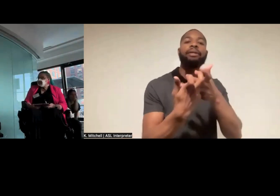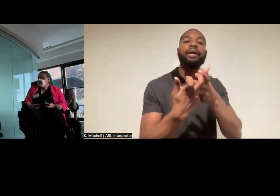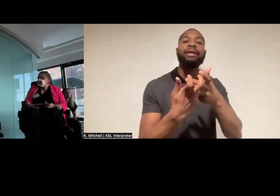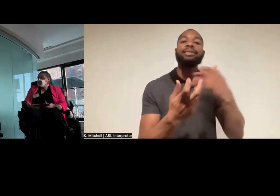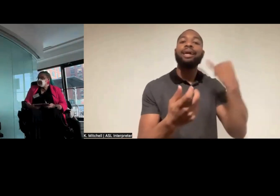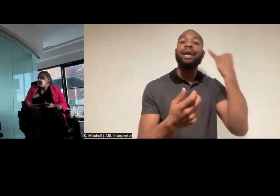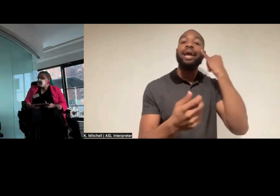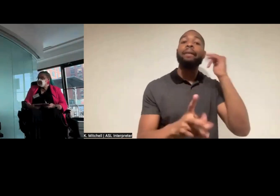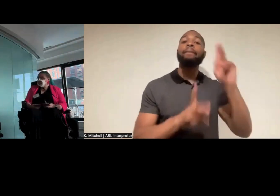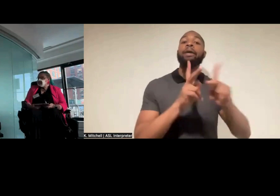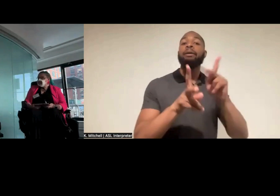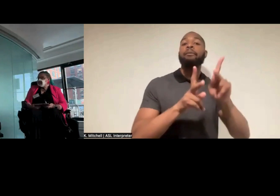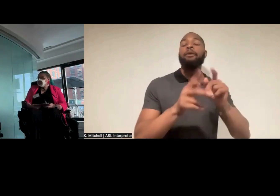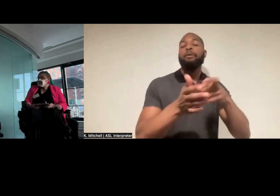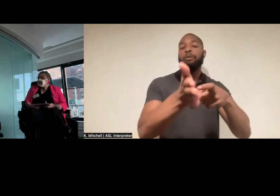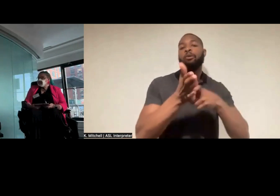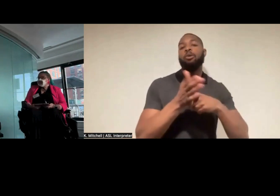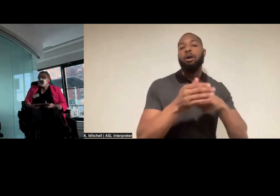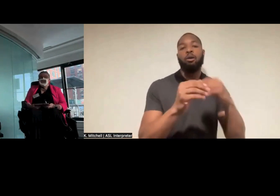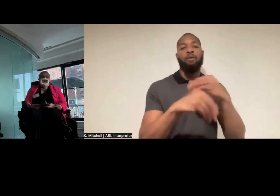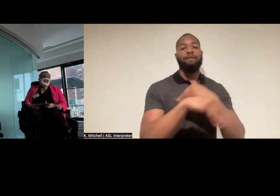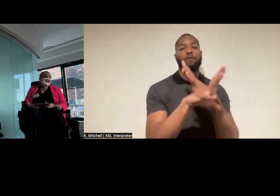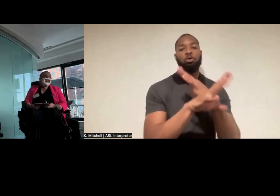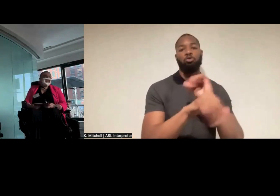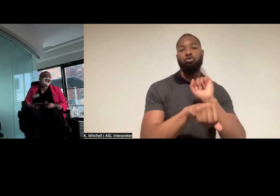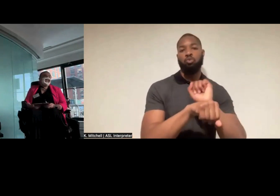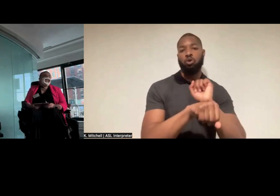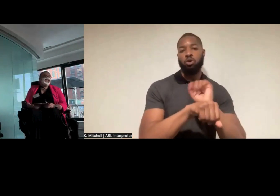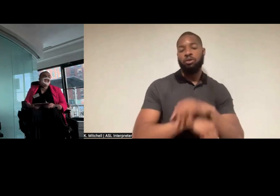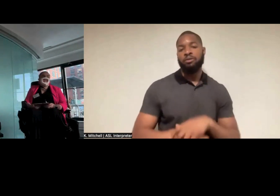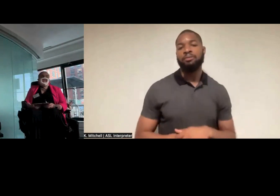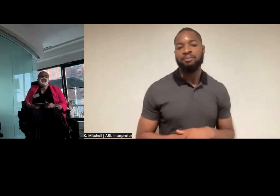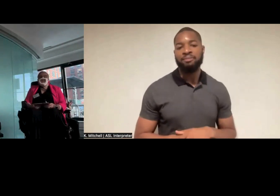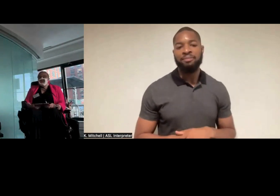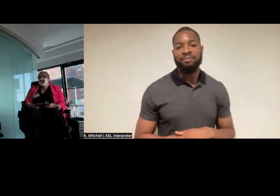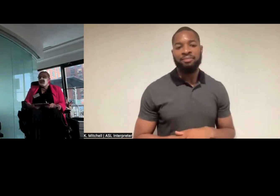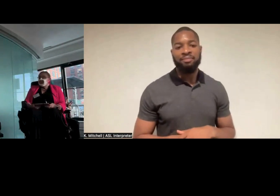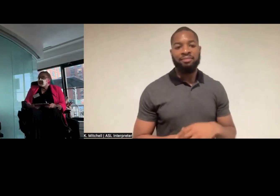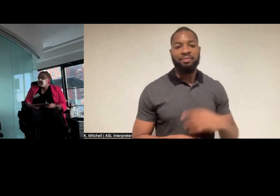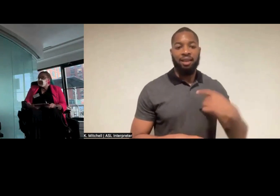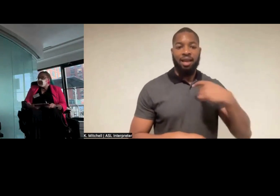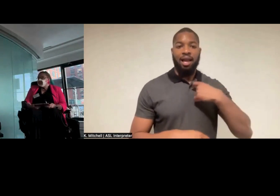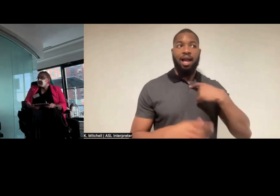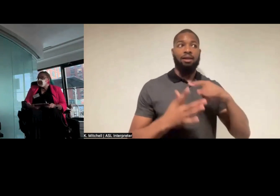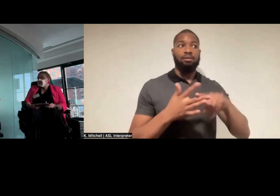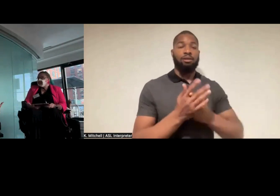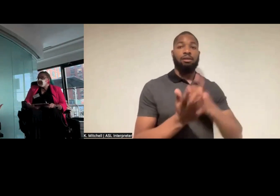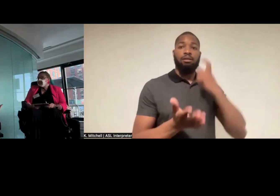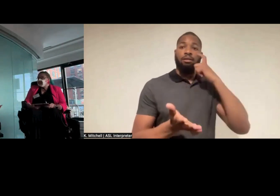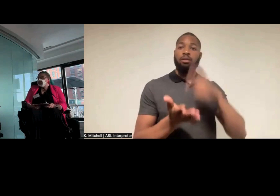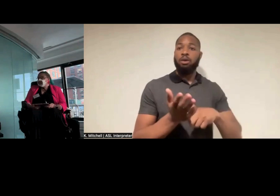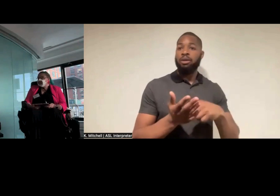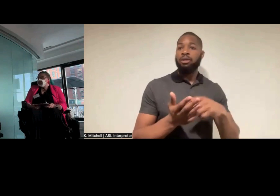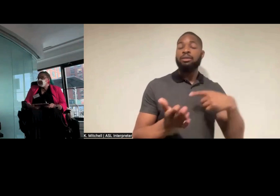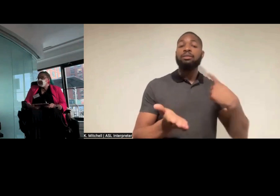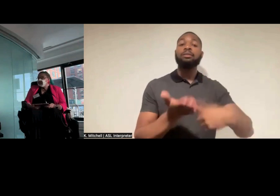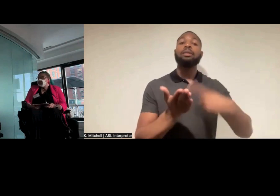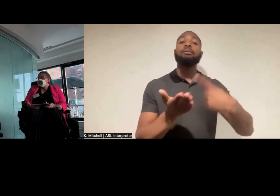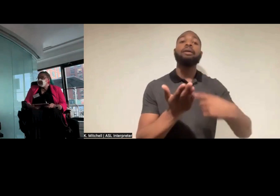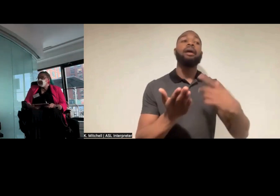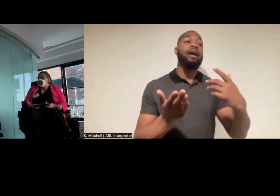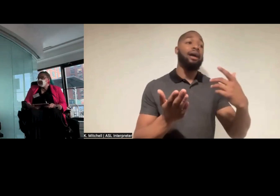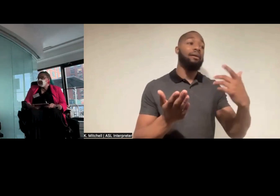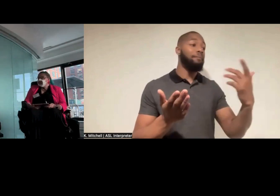work, I think the pandemic opened up a lot of employers' eyes to realizing that you can work from home and still get work